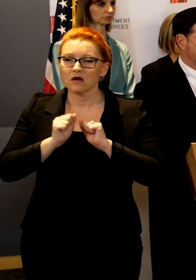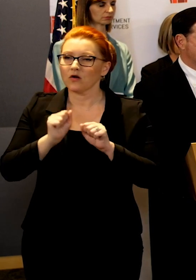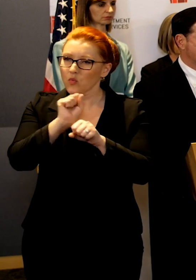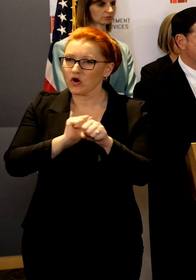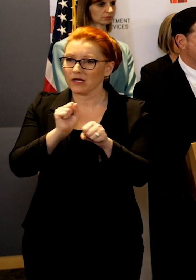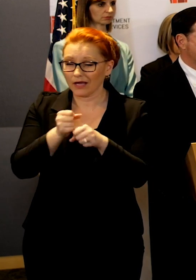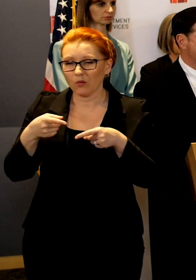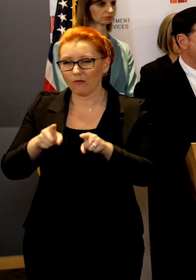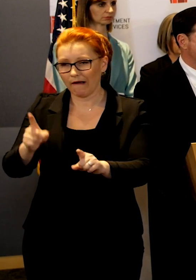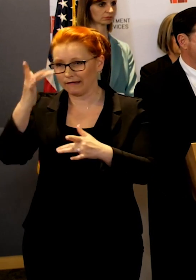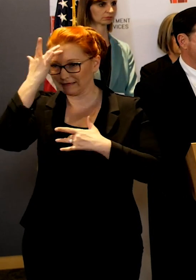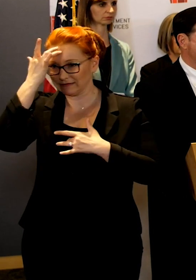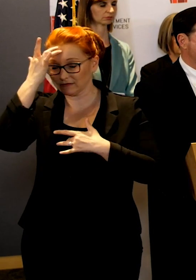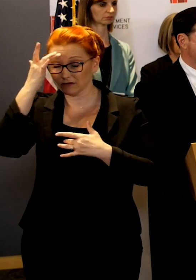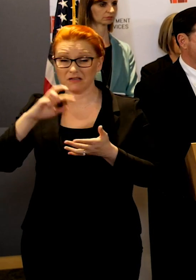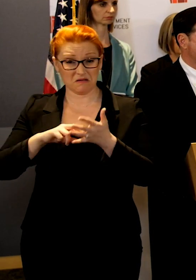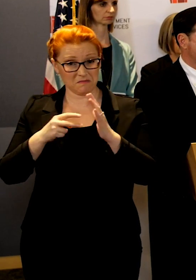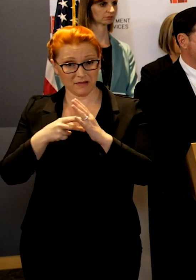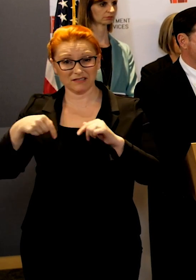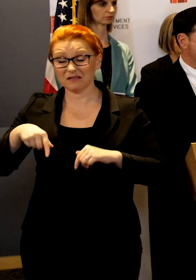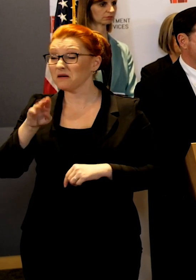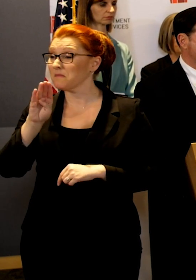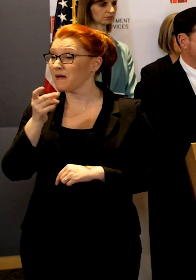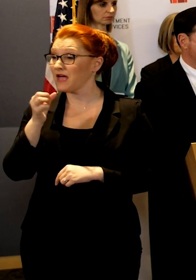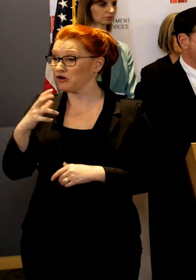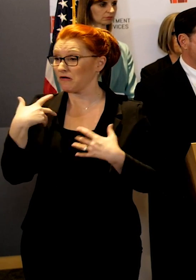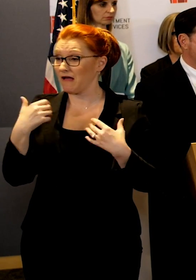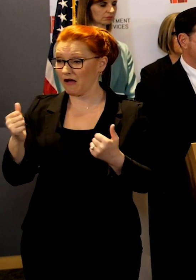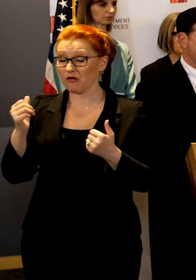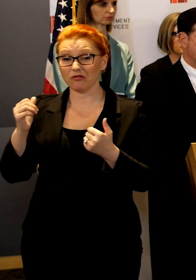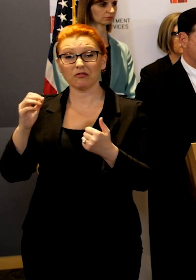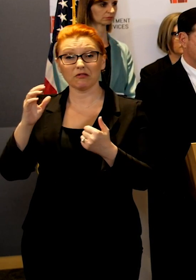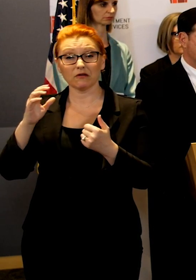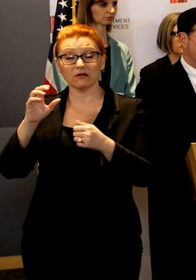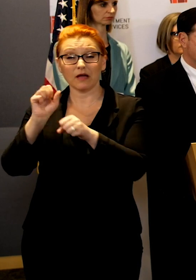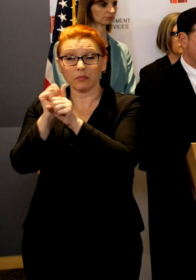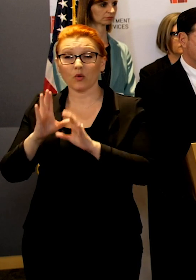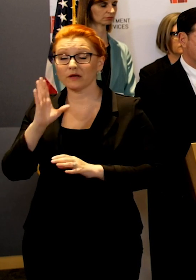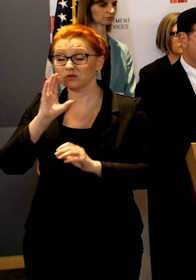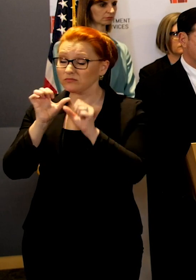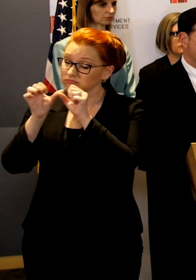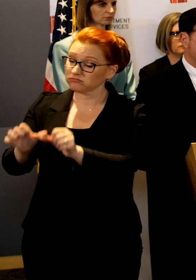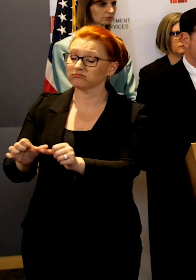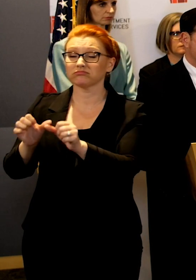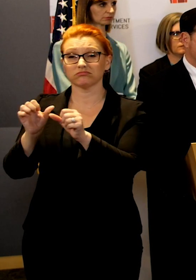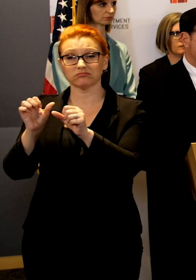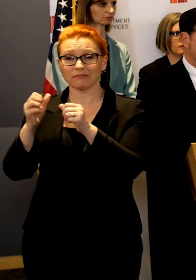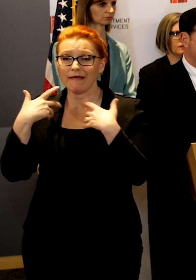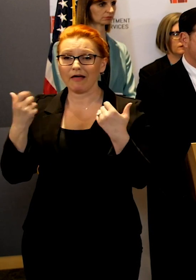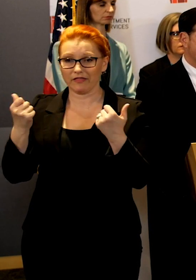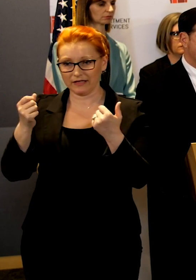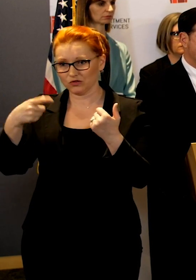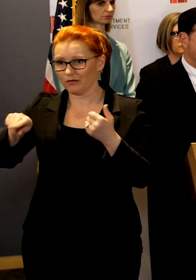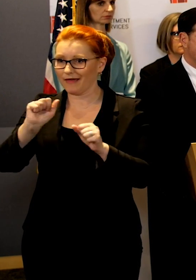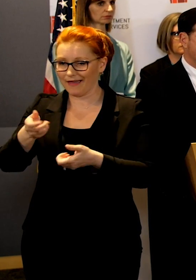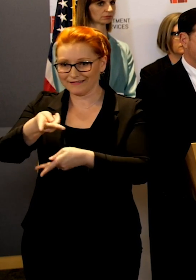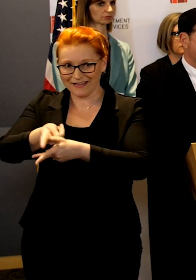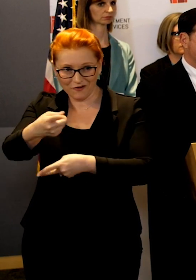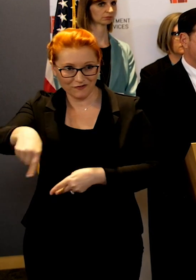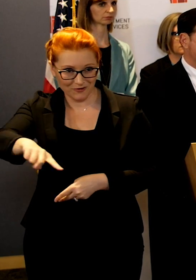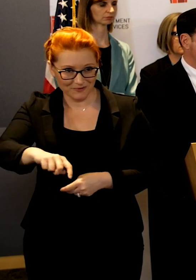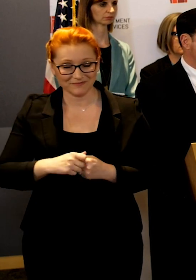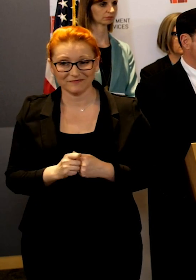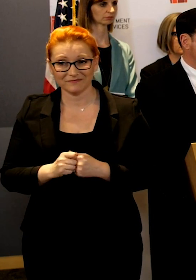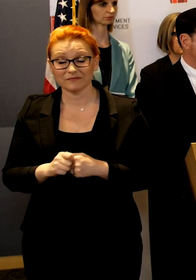us at Banner Health continue to keep our healthcare workers healthy so they can be here to serve you. In addition to that,